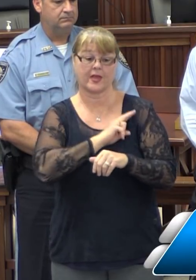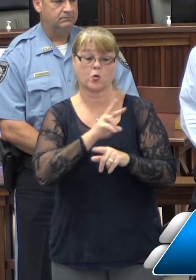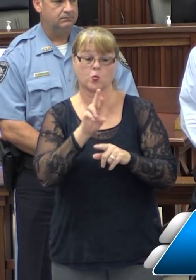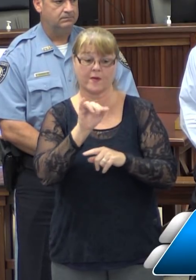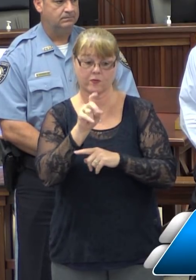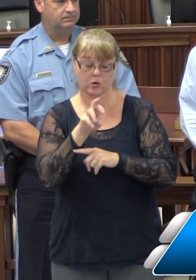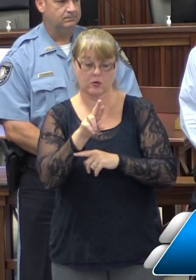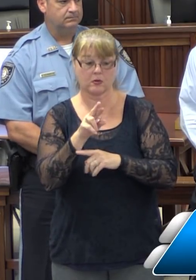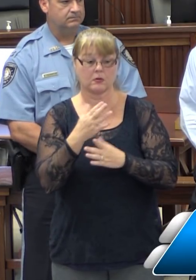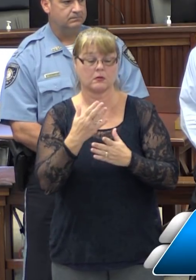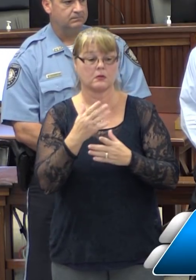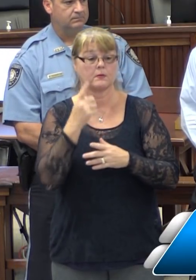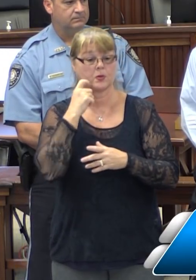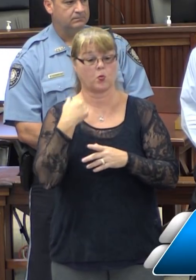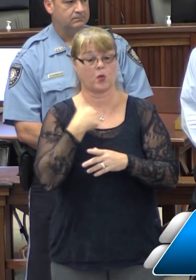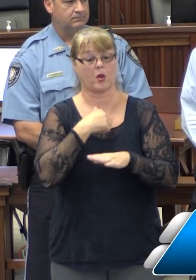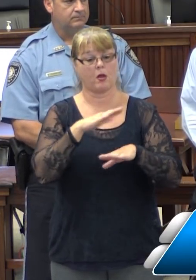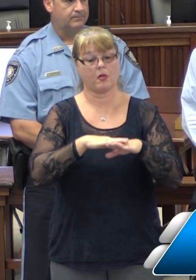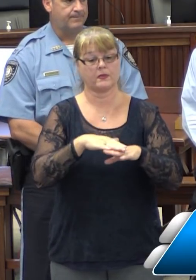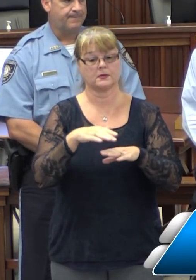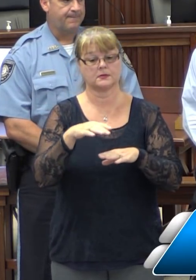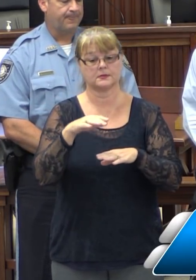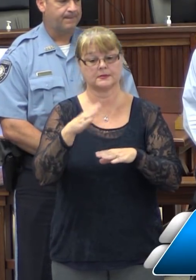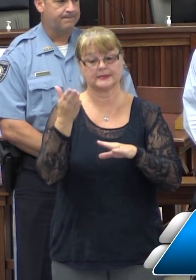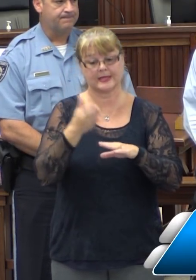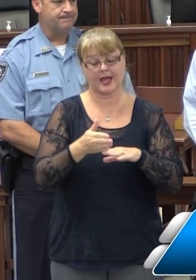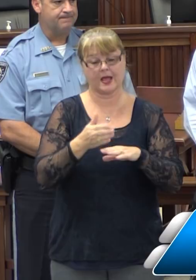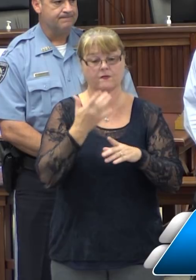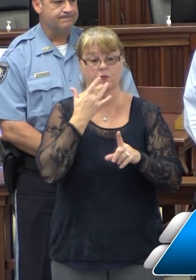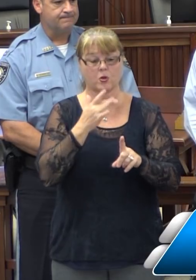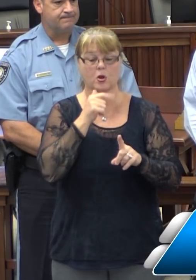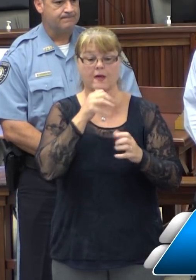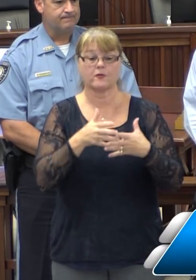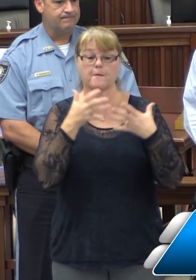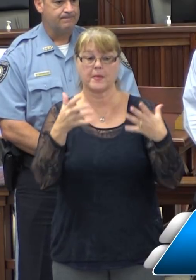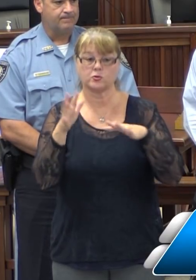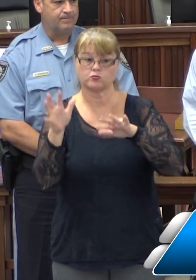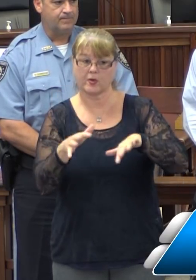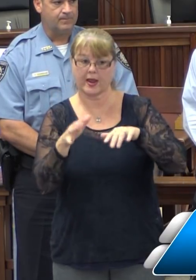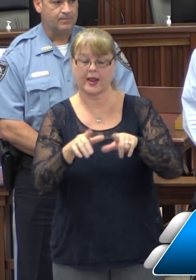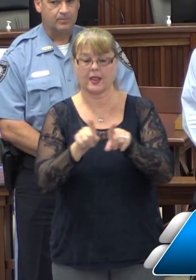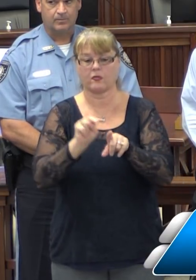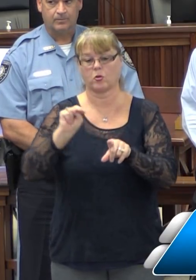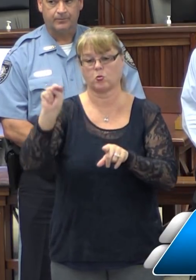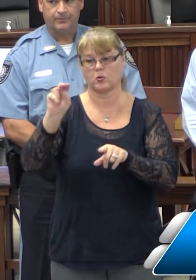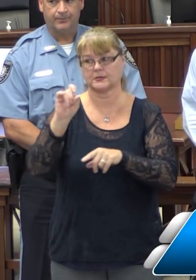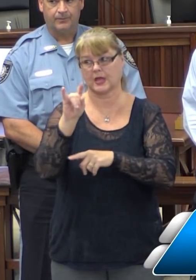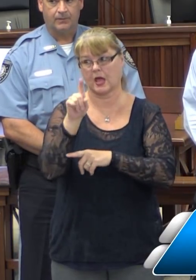we're on the side of the storm that doesn't have as much precipitation as the north side.